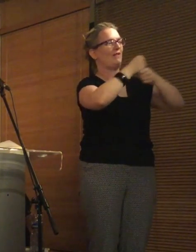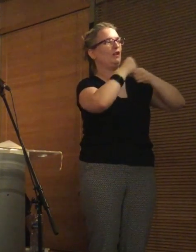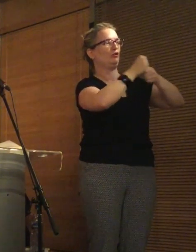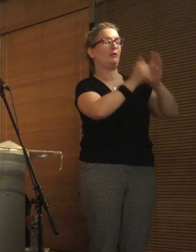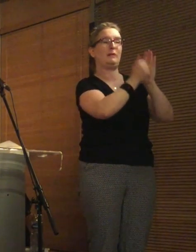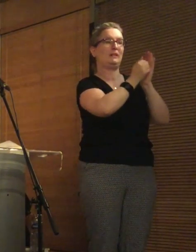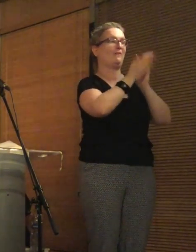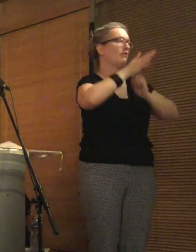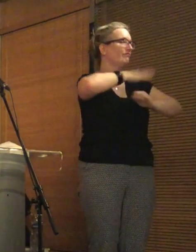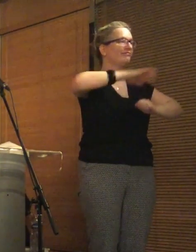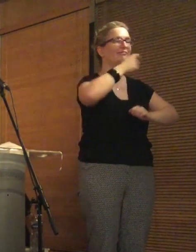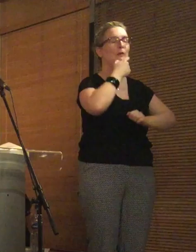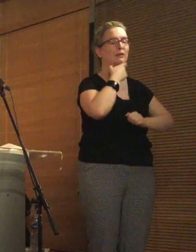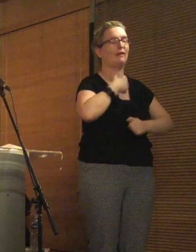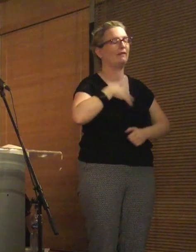Dublin.